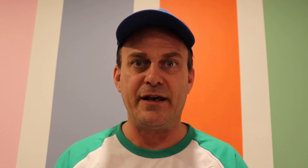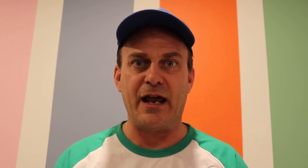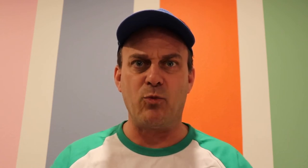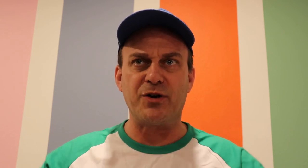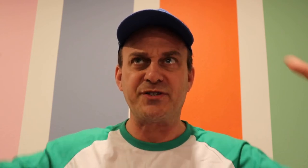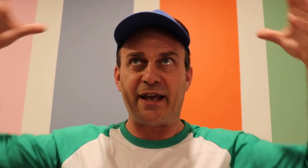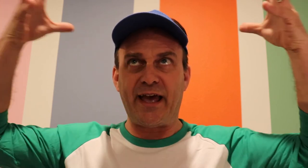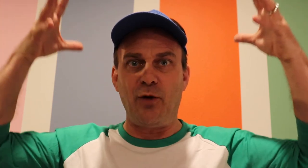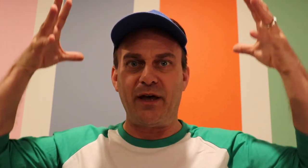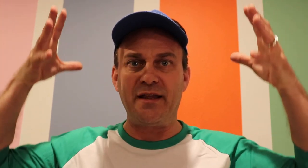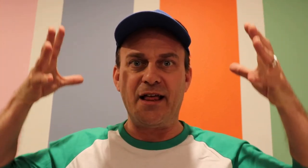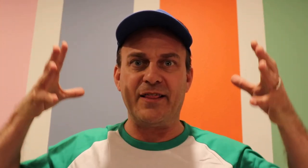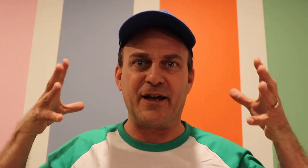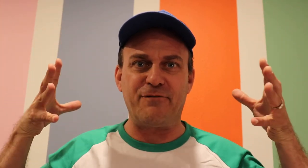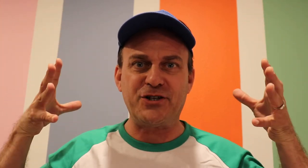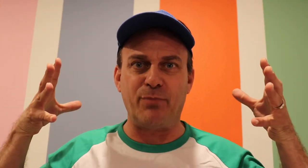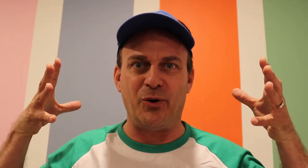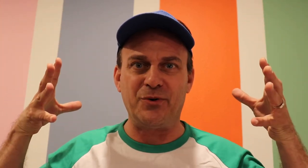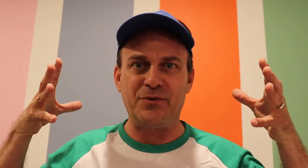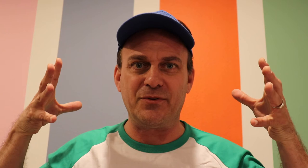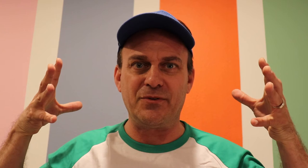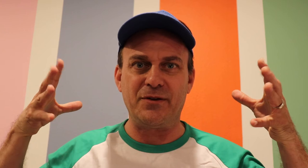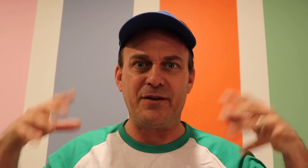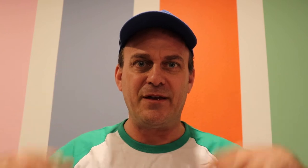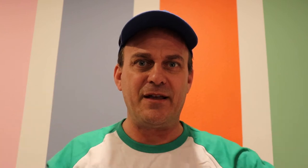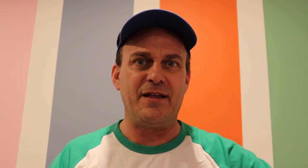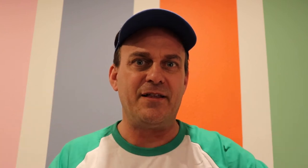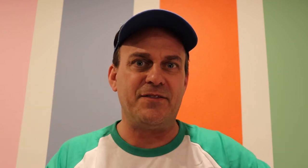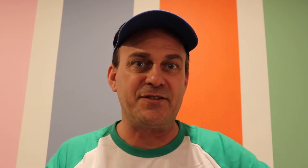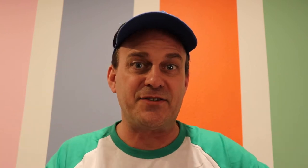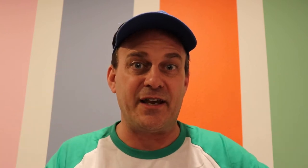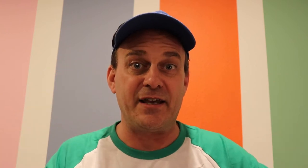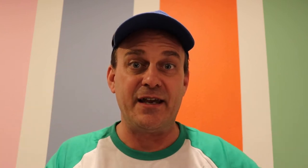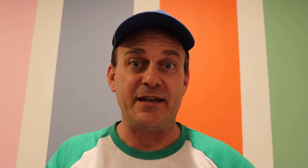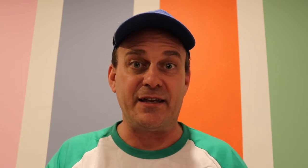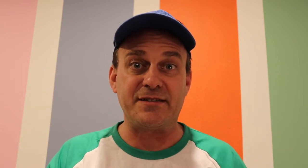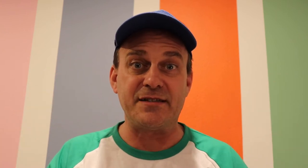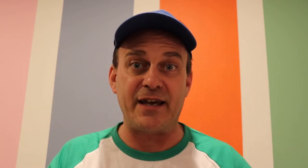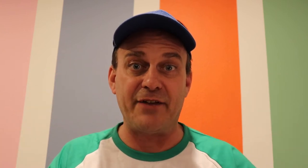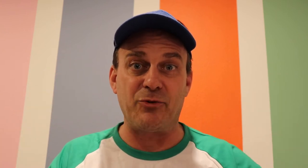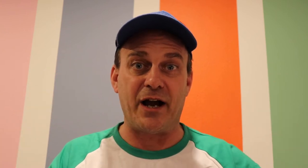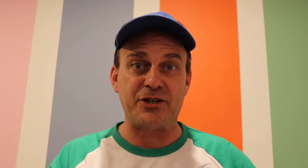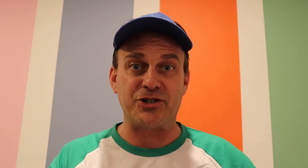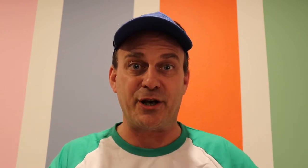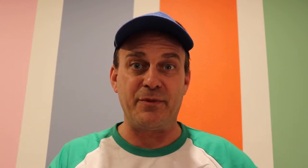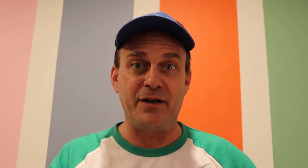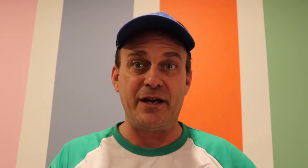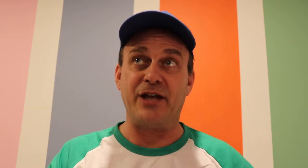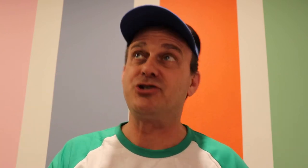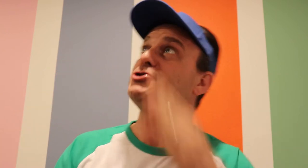and wears a helmet like a fishbowl. This thing gets inside of a rocket ship and